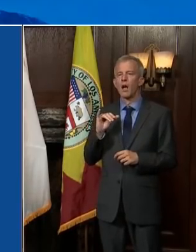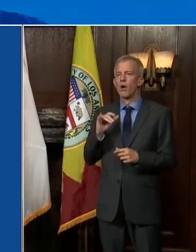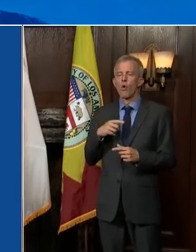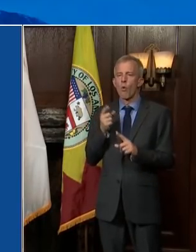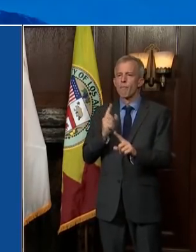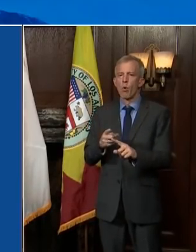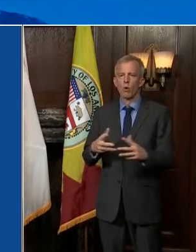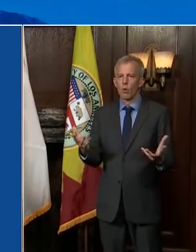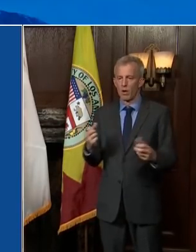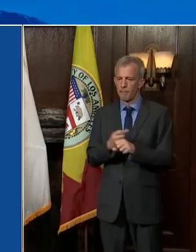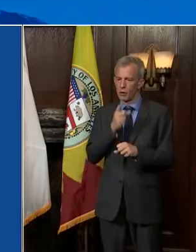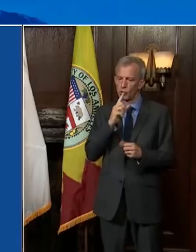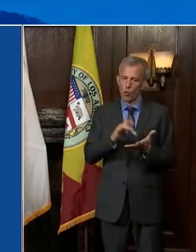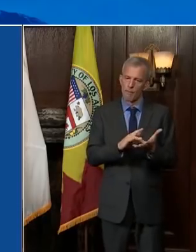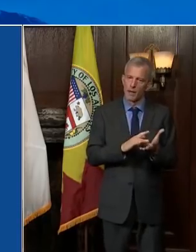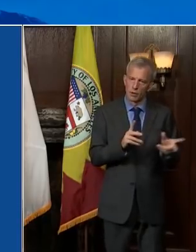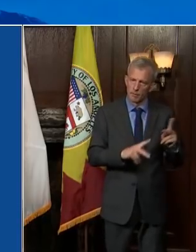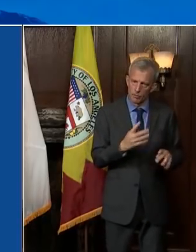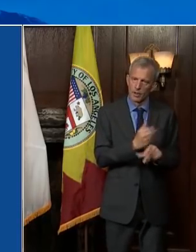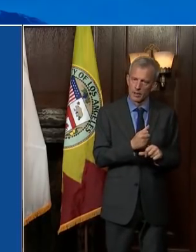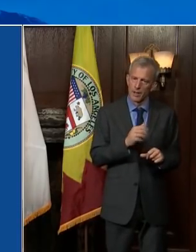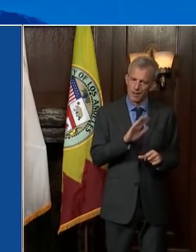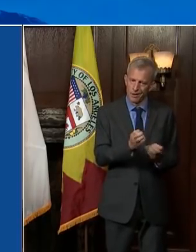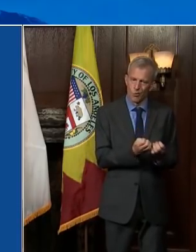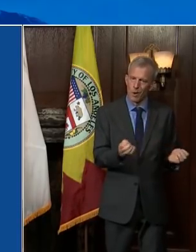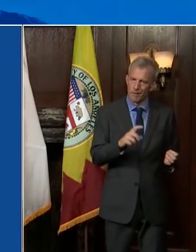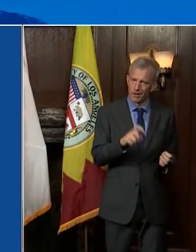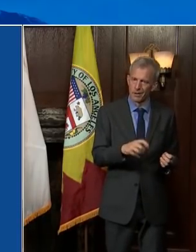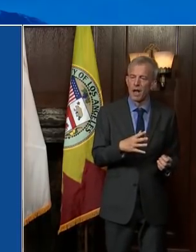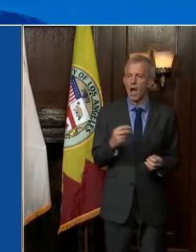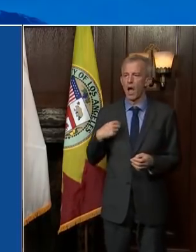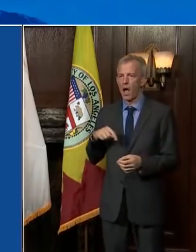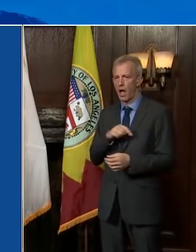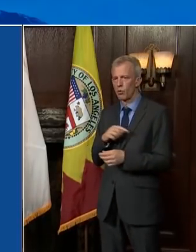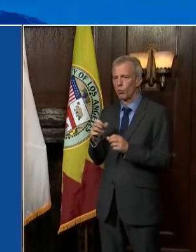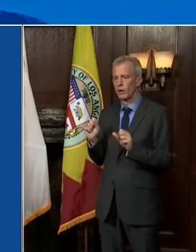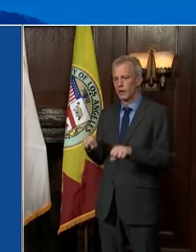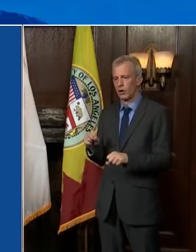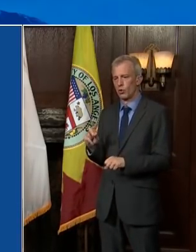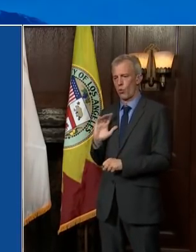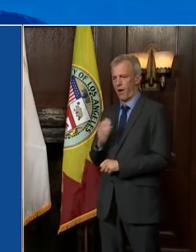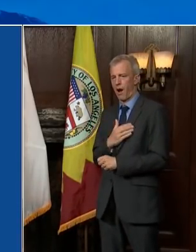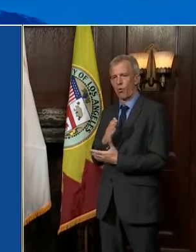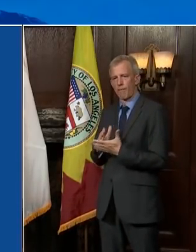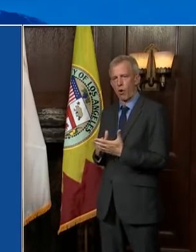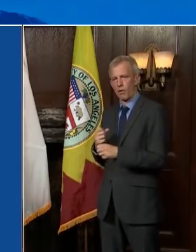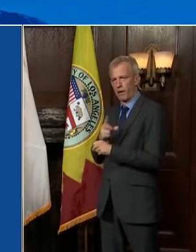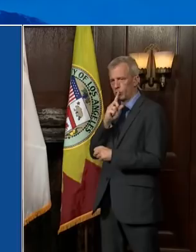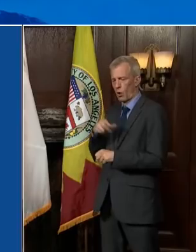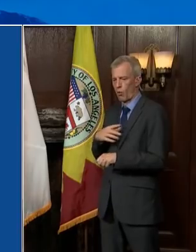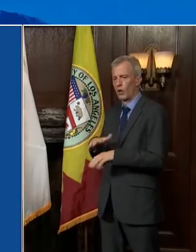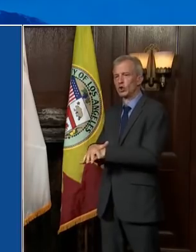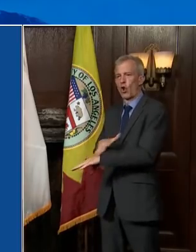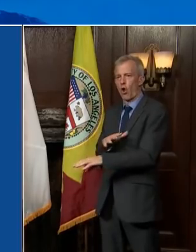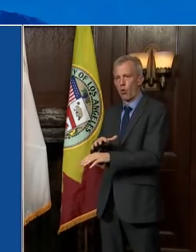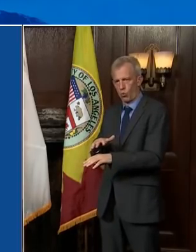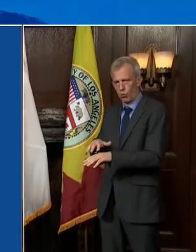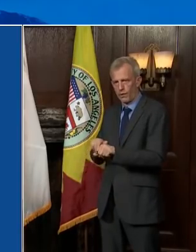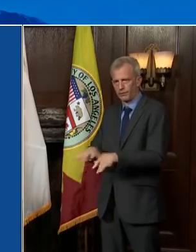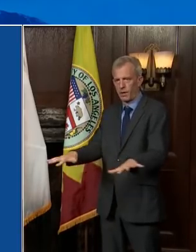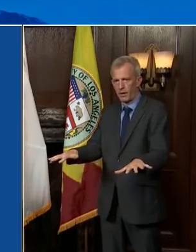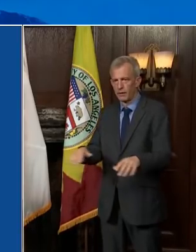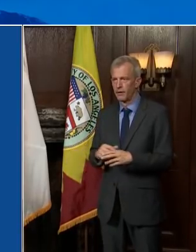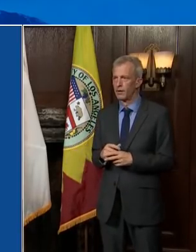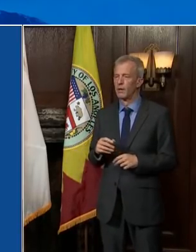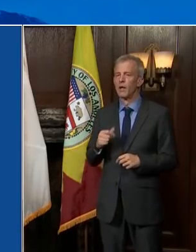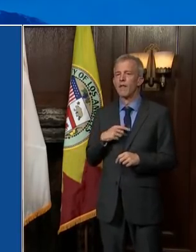get what they need and that the rest of us can do our part to stop and slow the spread. This hashtag is a deliberate choice